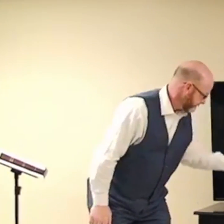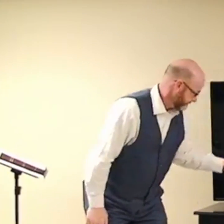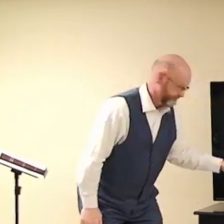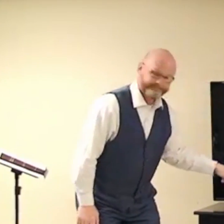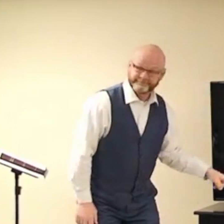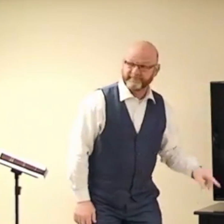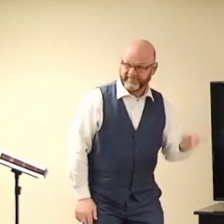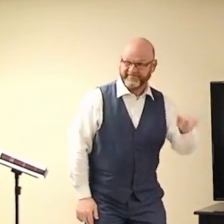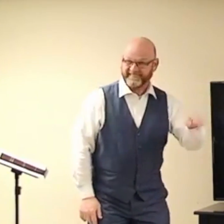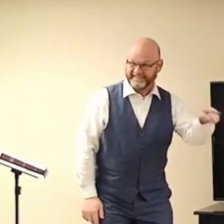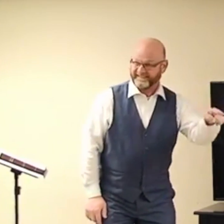Similarly,